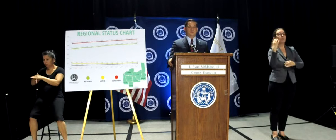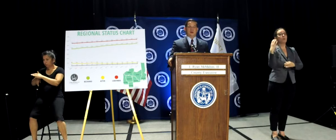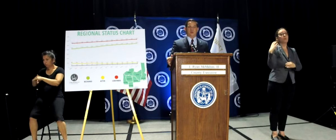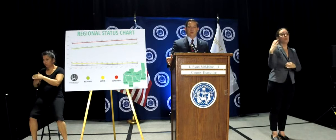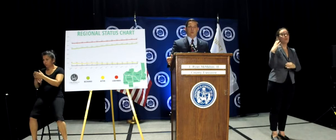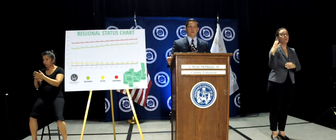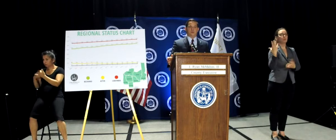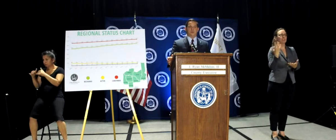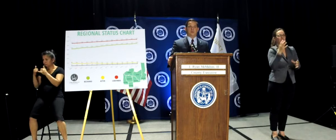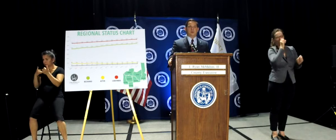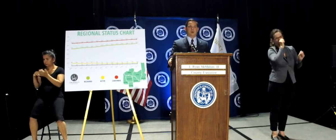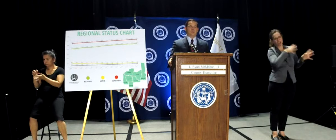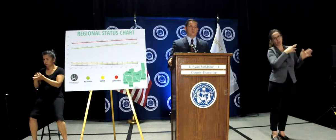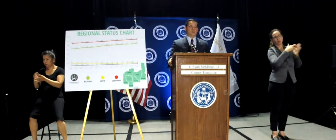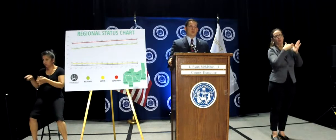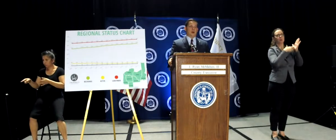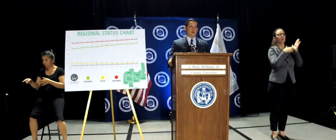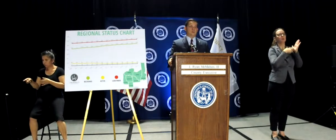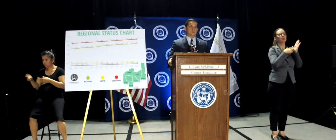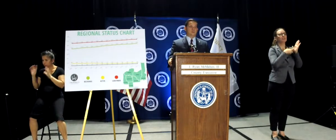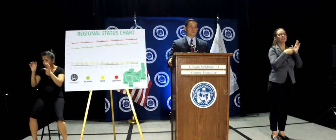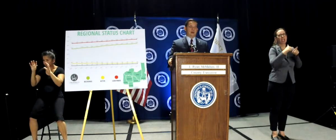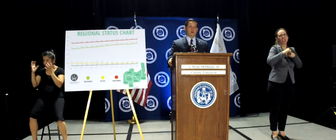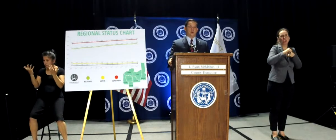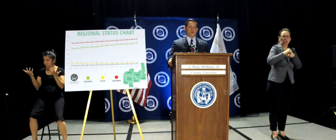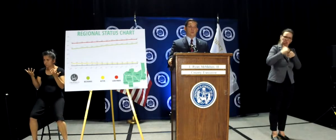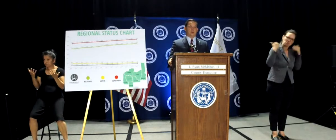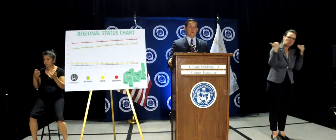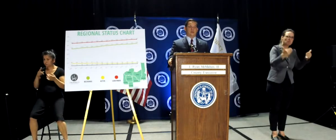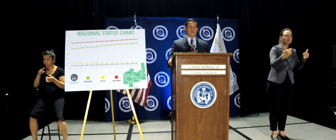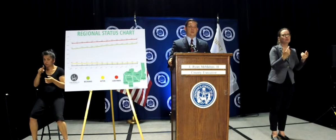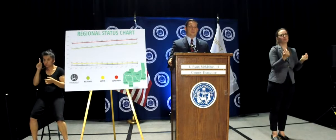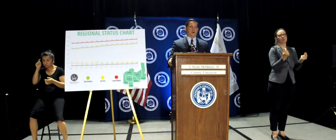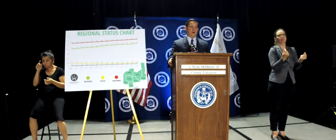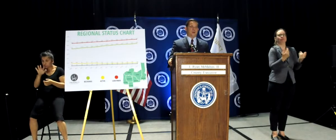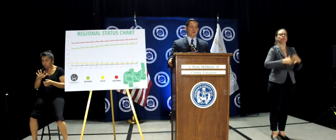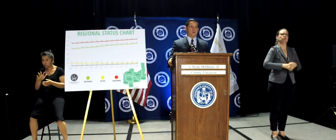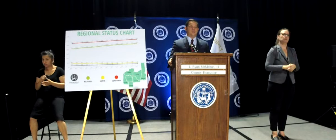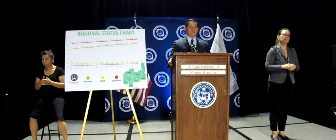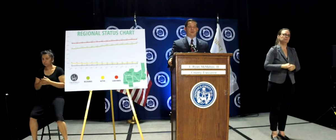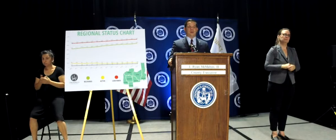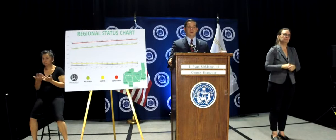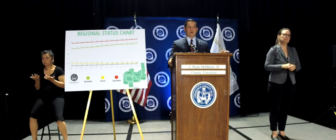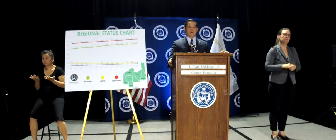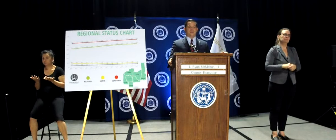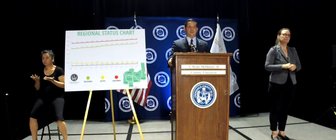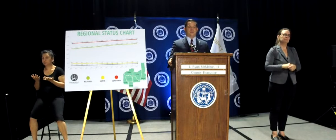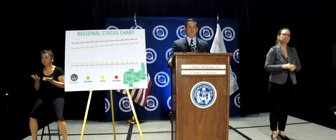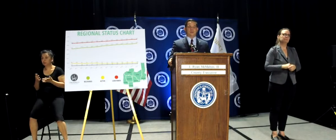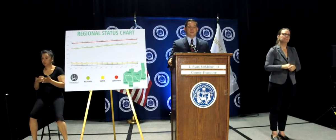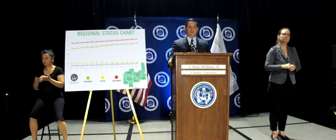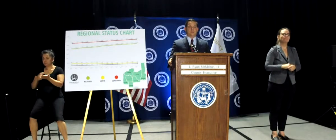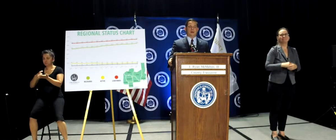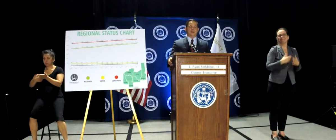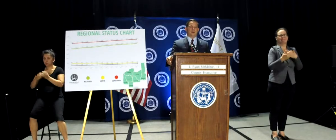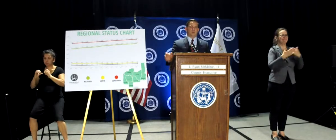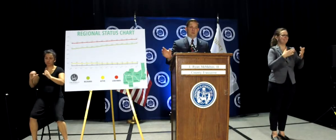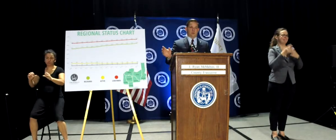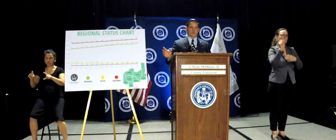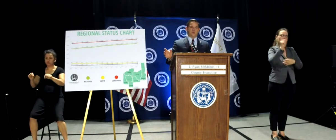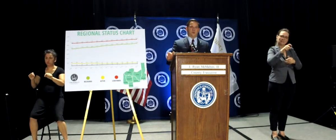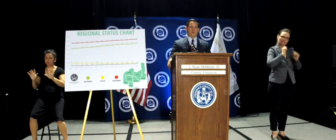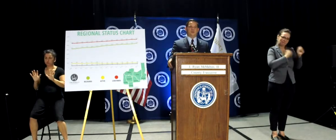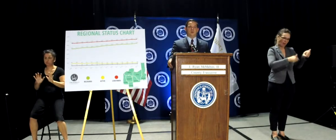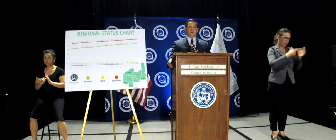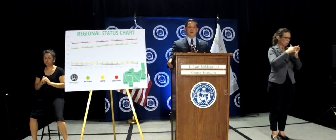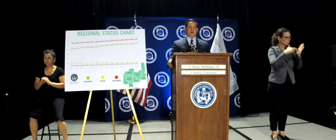you should follow the rules. So I don't think if you're at a park, if people are getting together for, depending on what